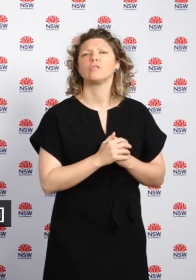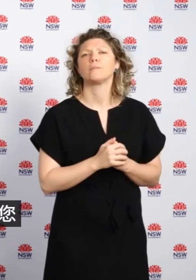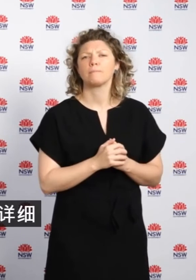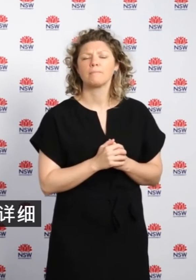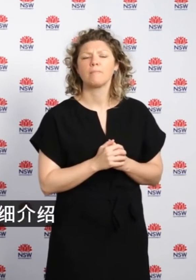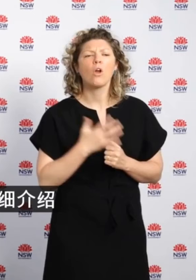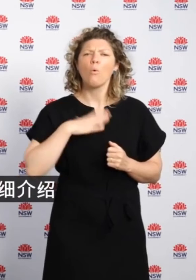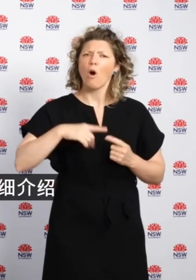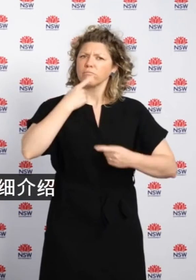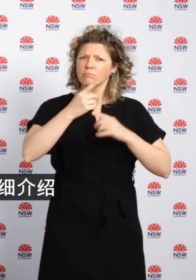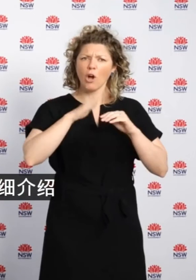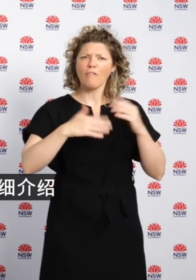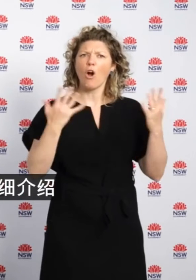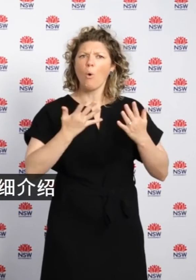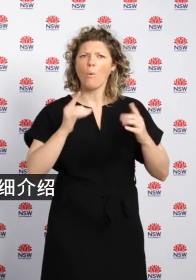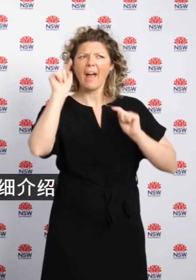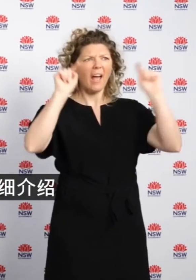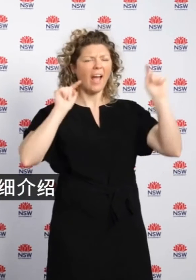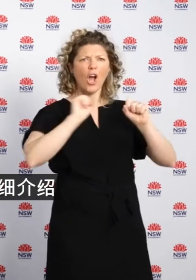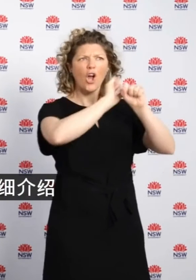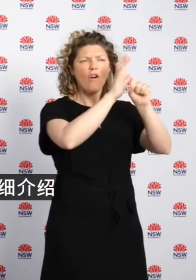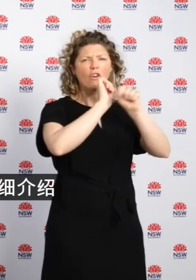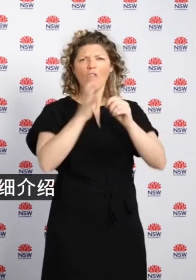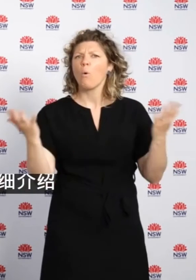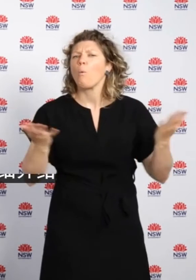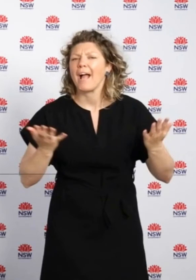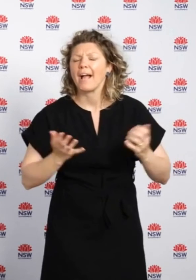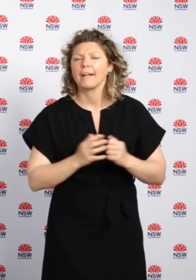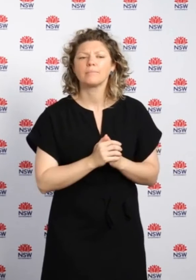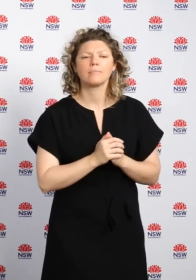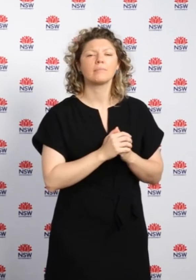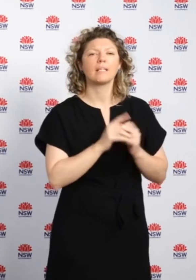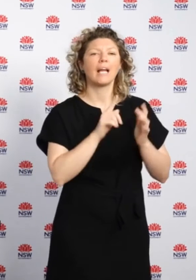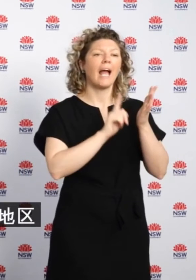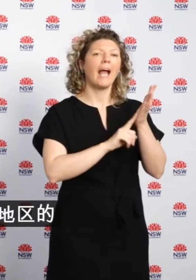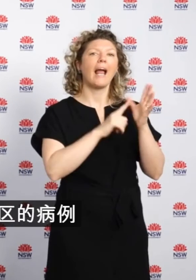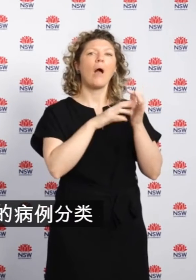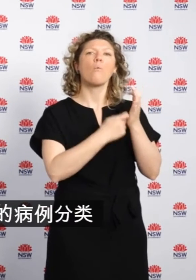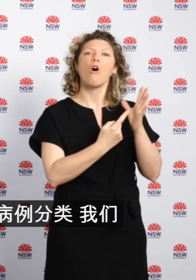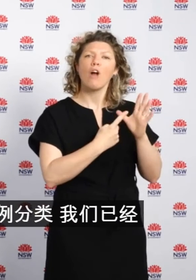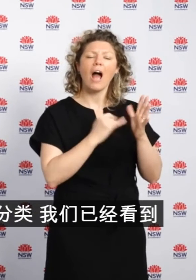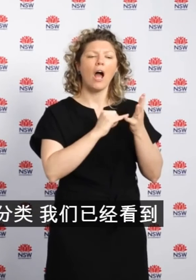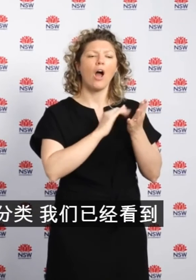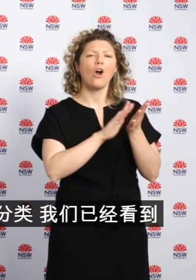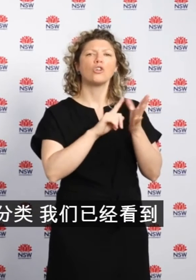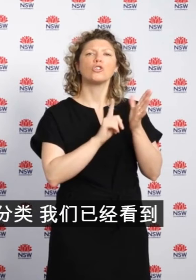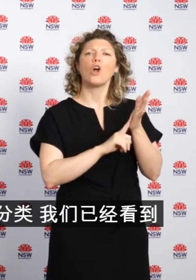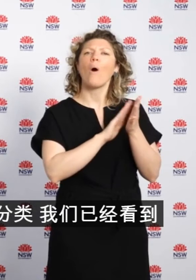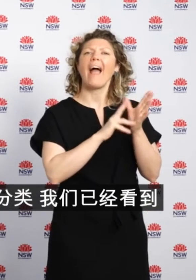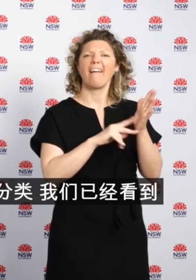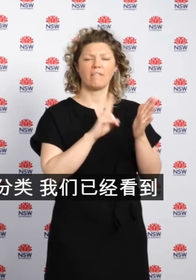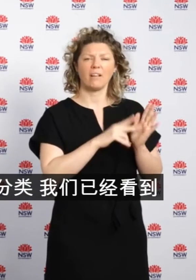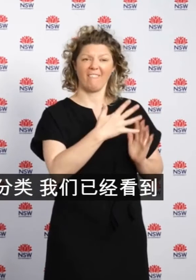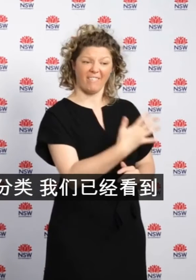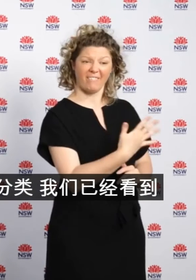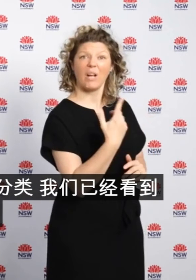I'd like to give you a breakdown of cases in the regions now. In Illawarra, Shellhaven area, we've seen 51